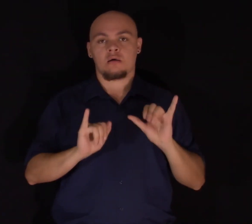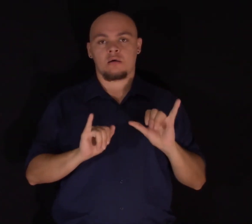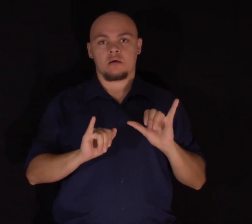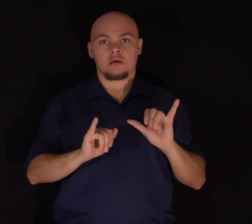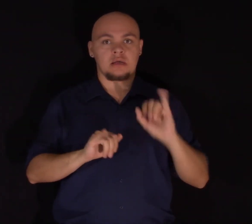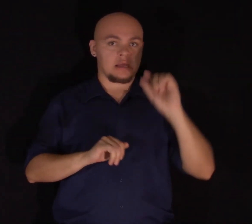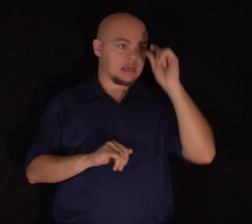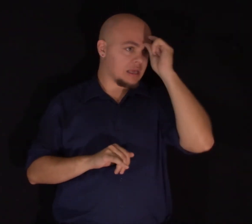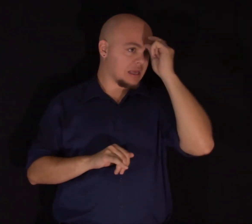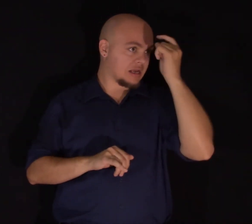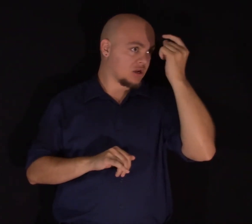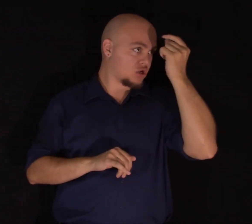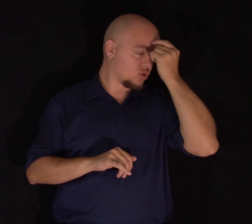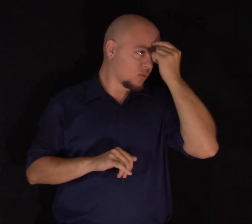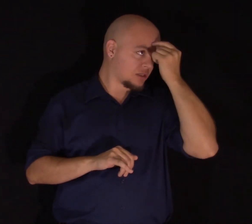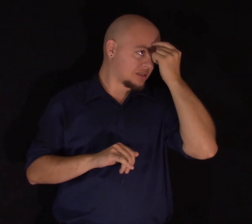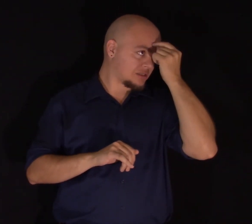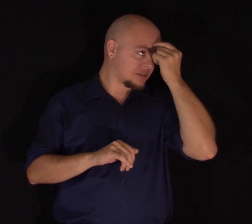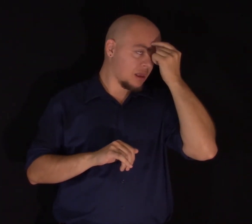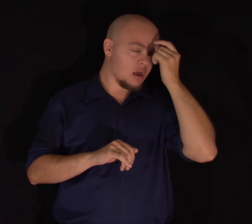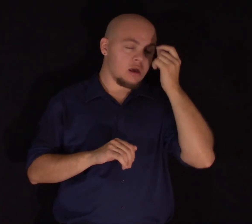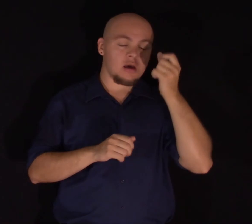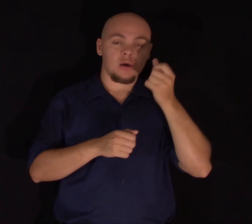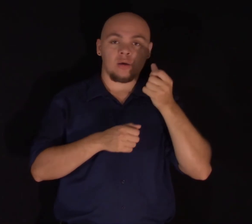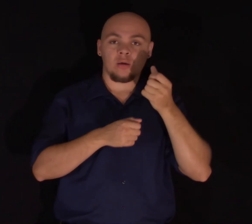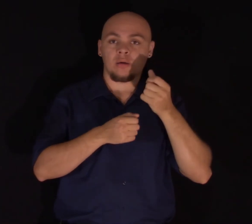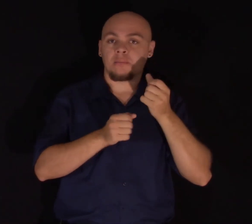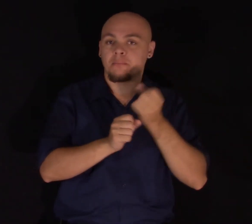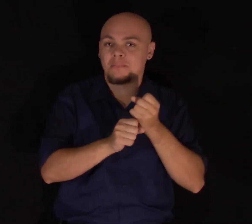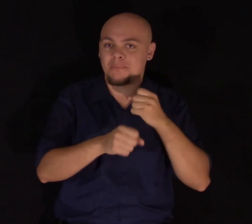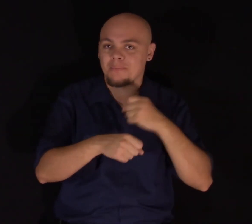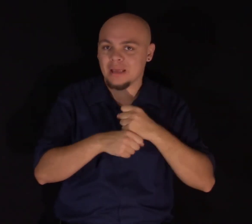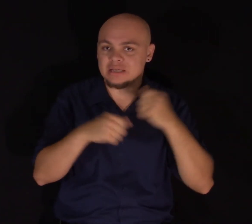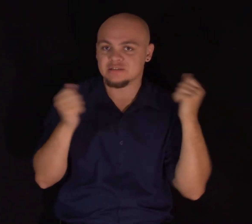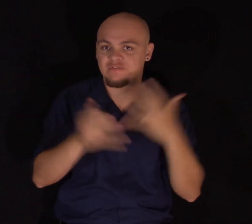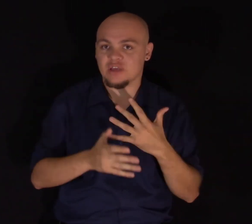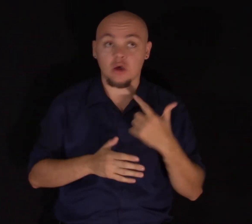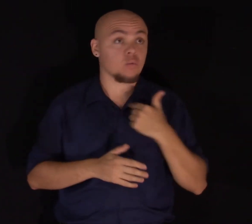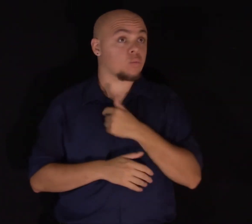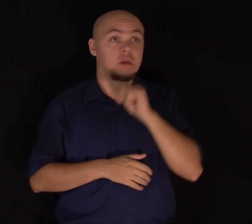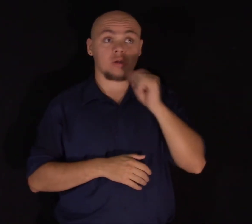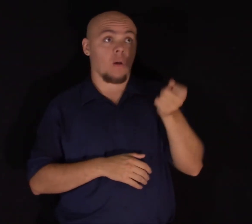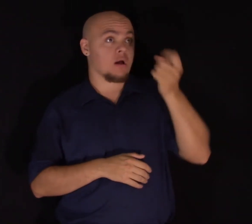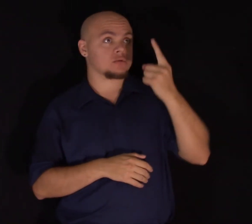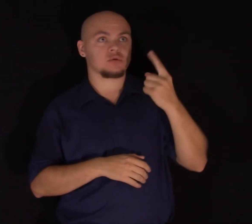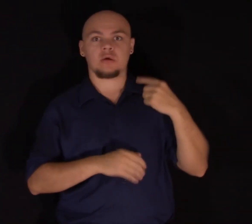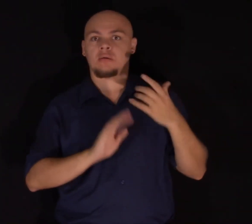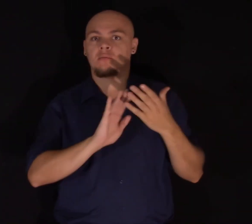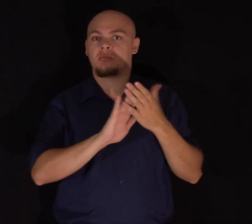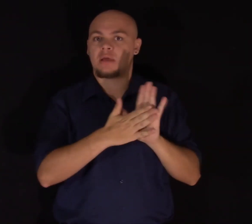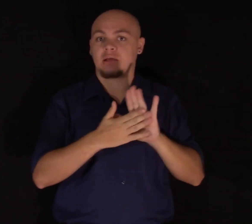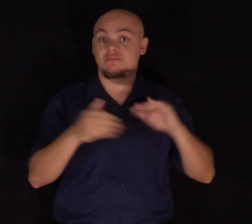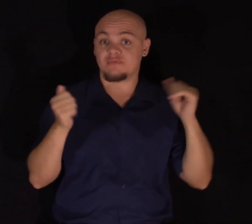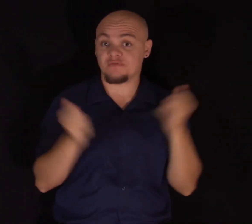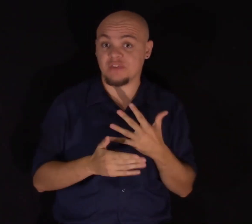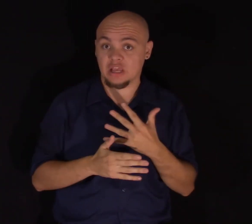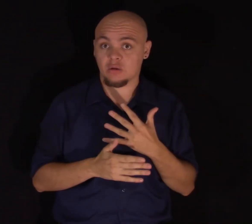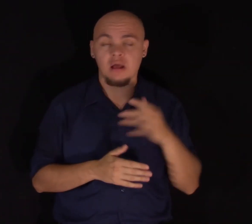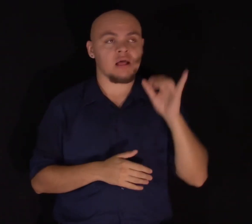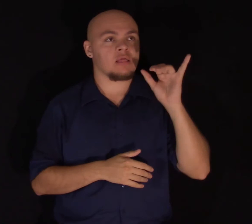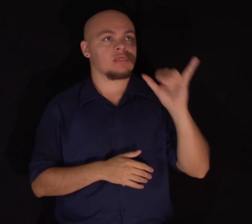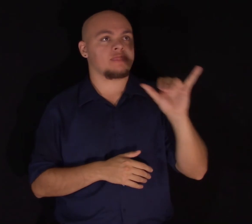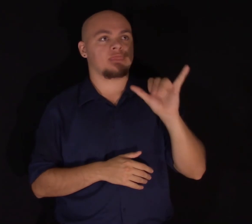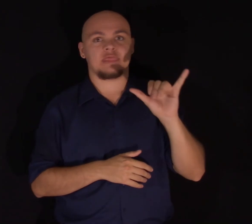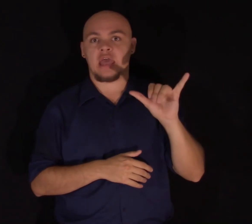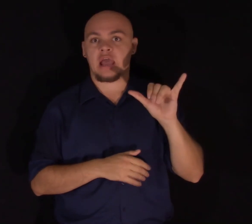ignorance breeds fear. We fear those things we do not understand. If we do not keep that fear